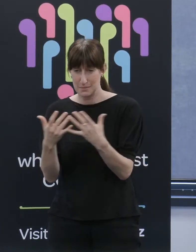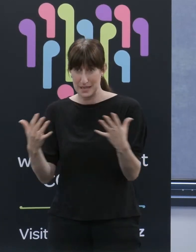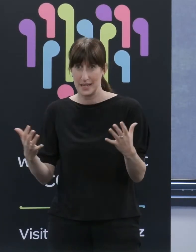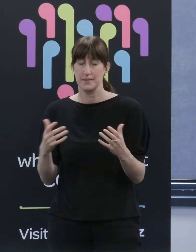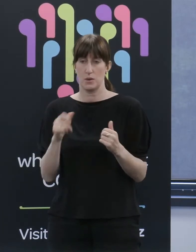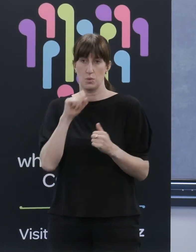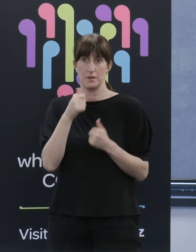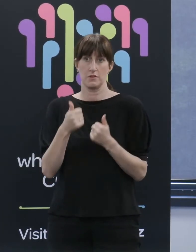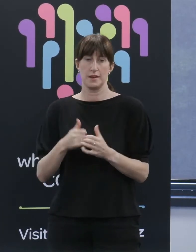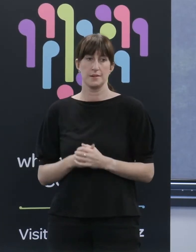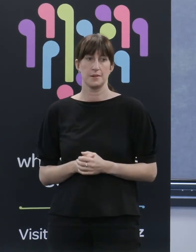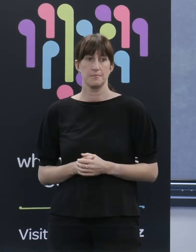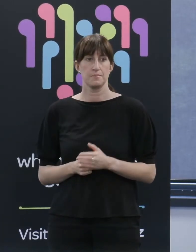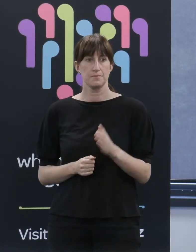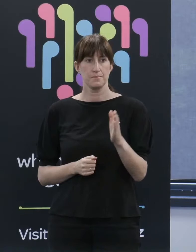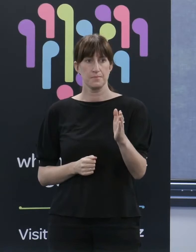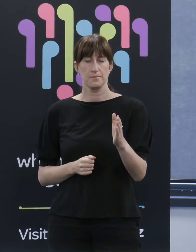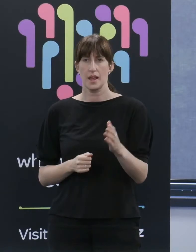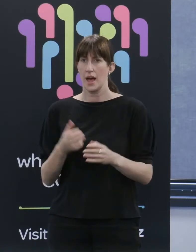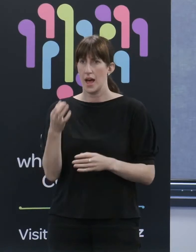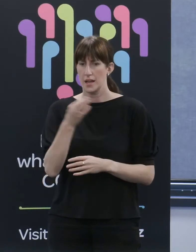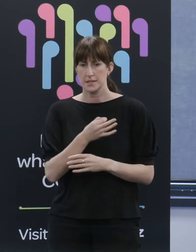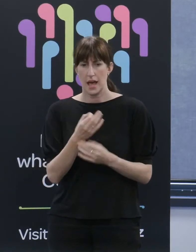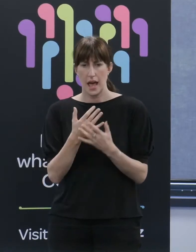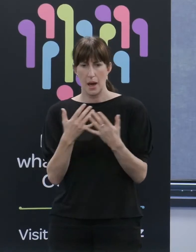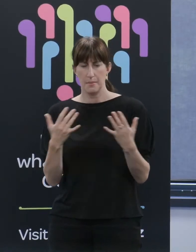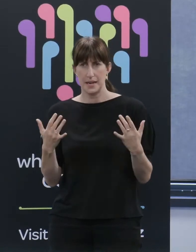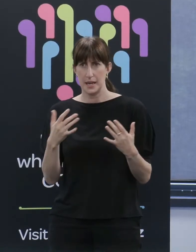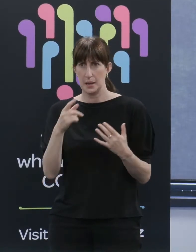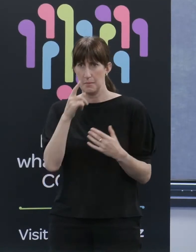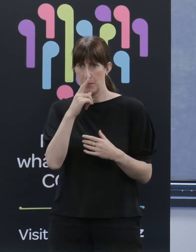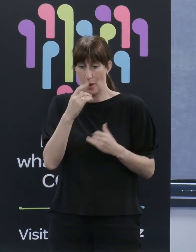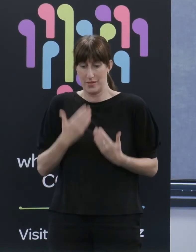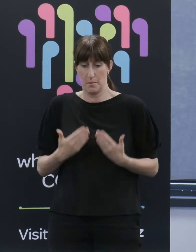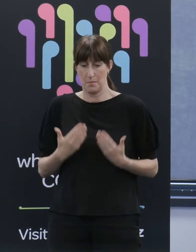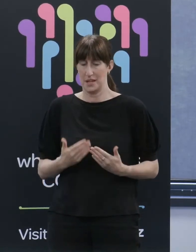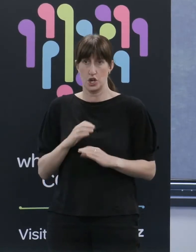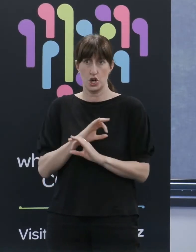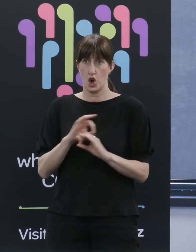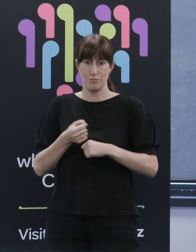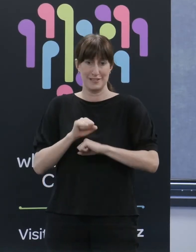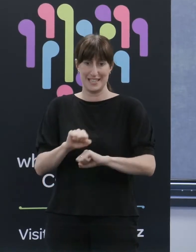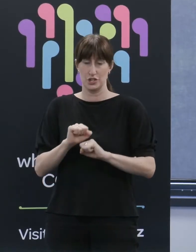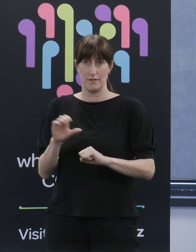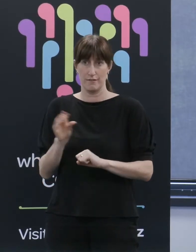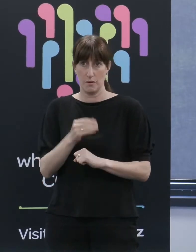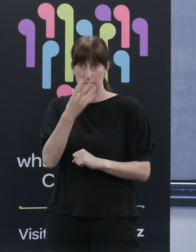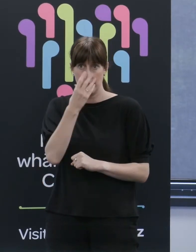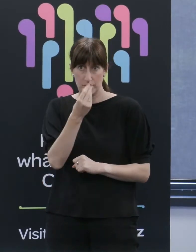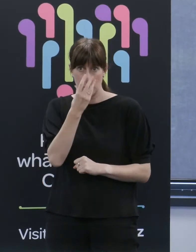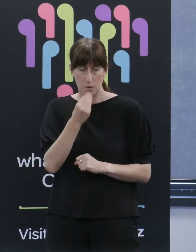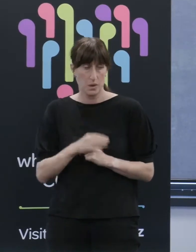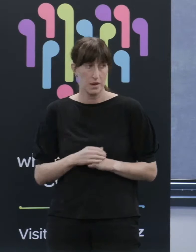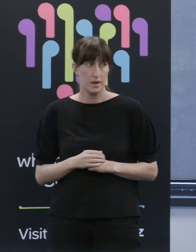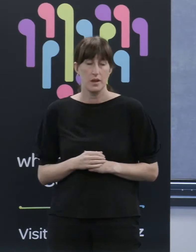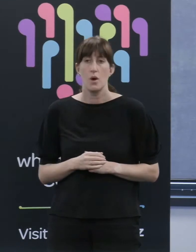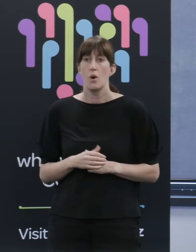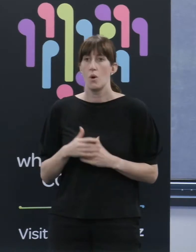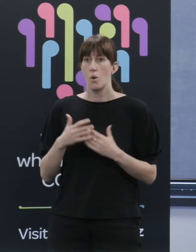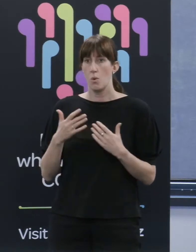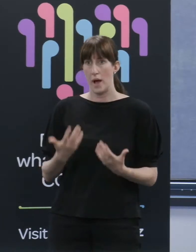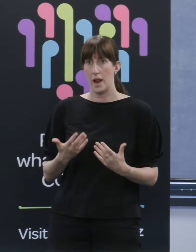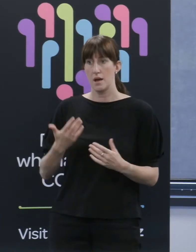currently have no immunity to influenza at all? Well, previous vaccines and